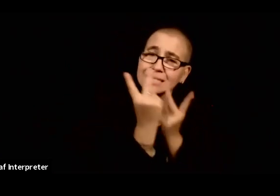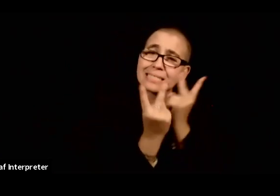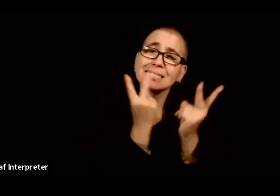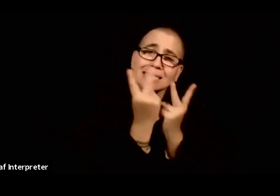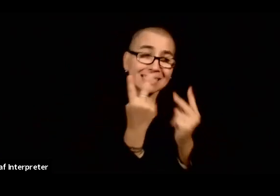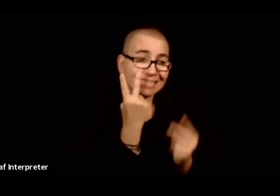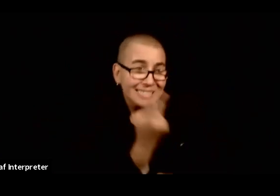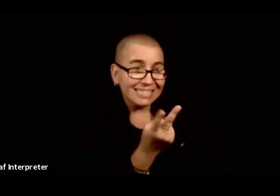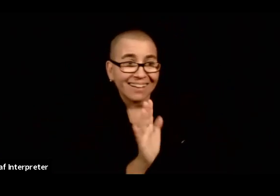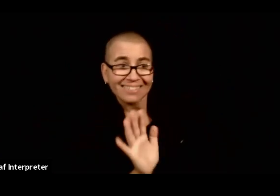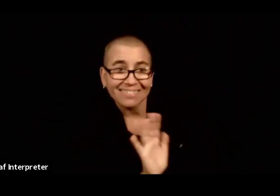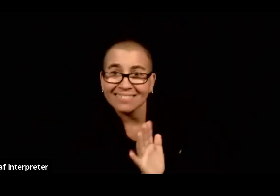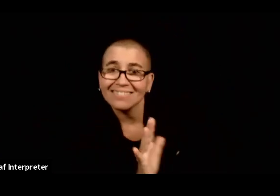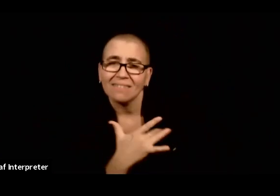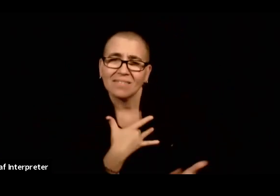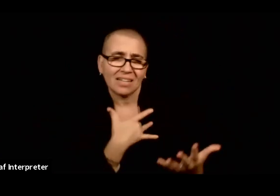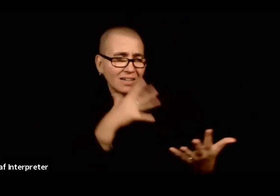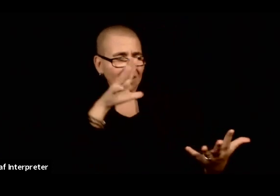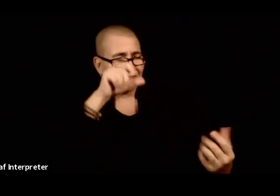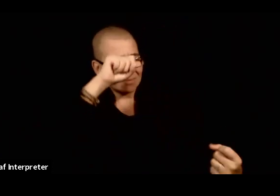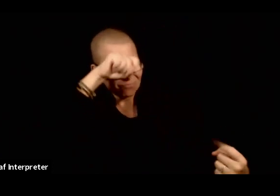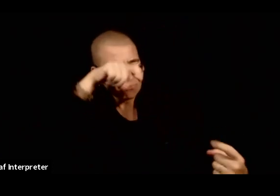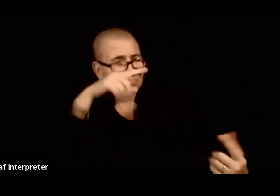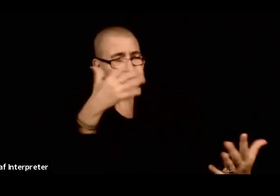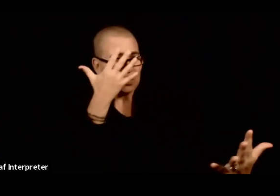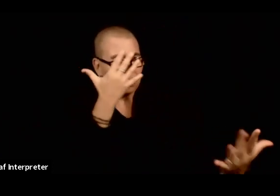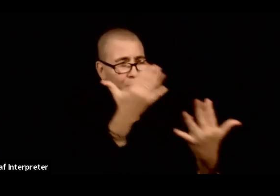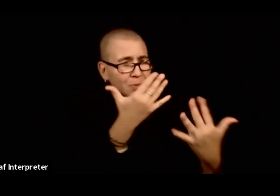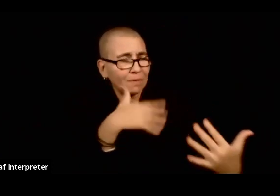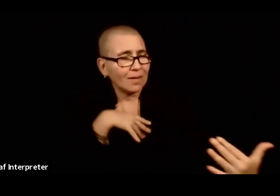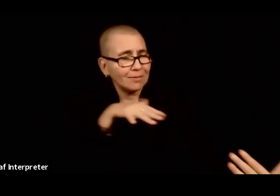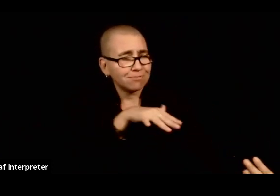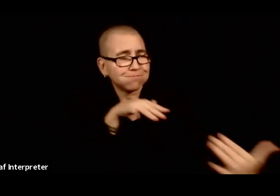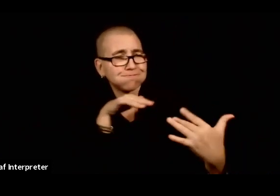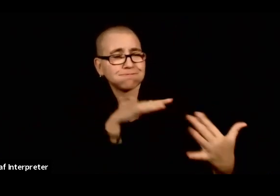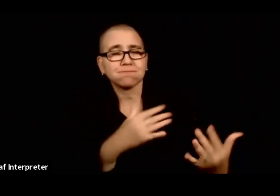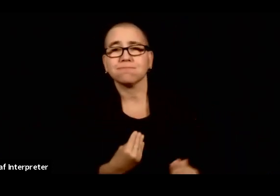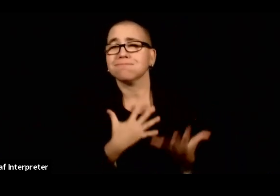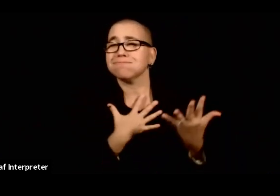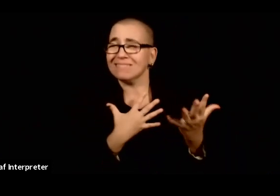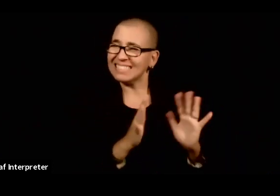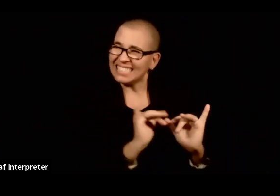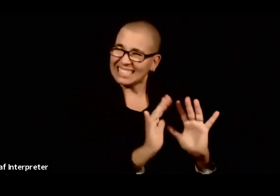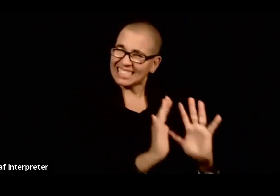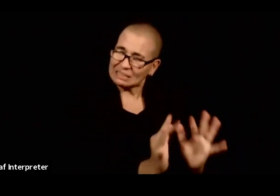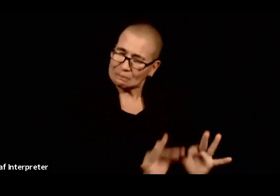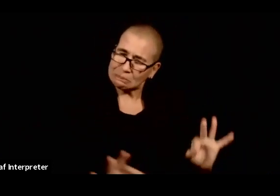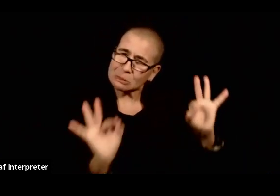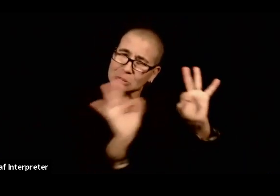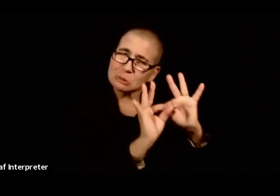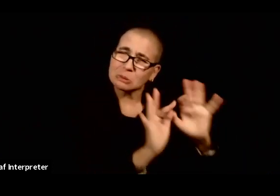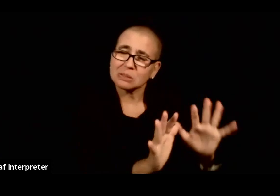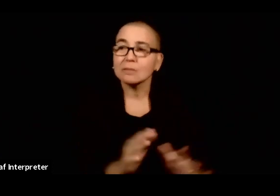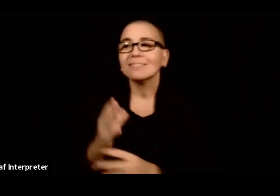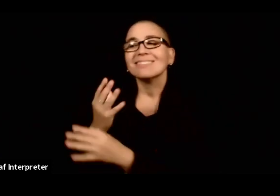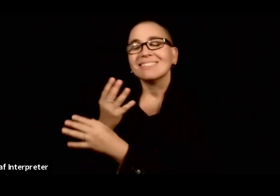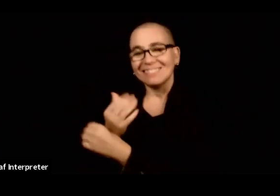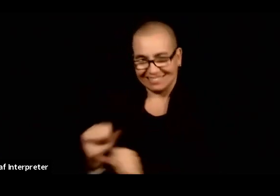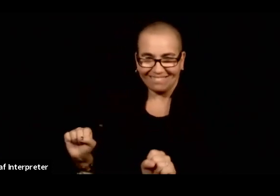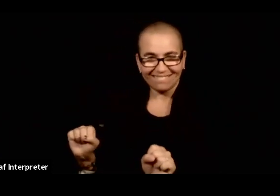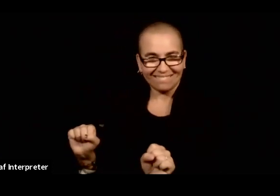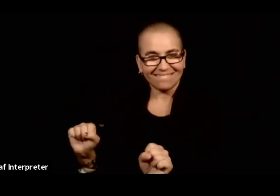safe environments, with the well-being of residents is an urgent priority to limit unintended harms of social